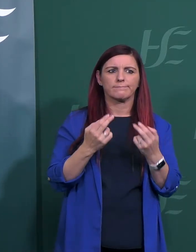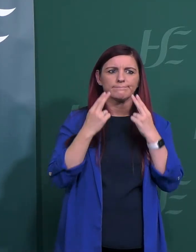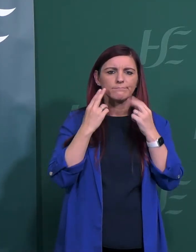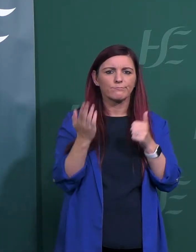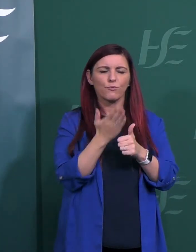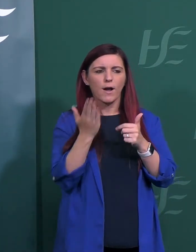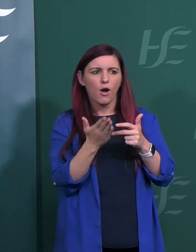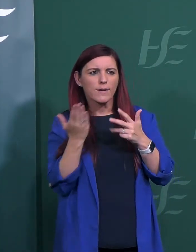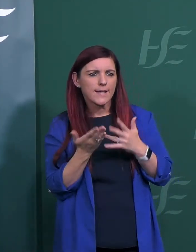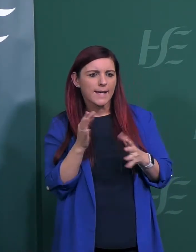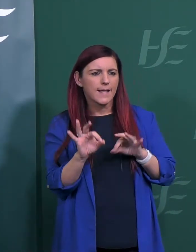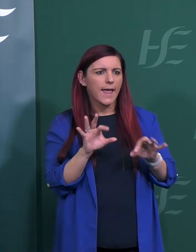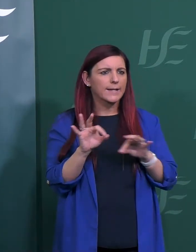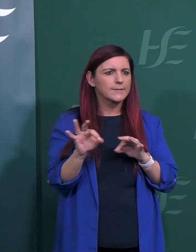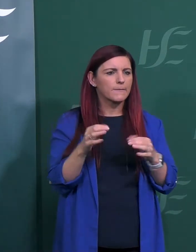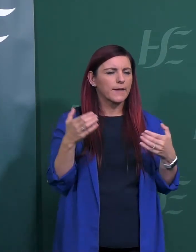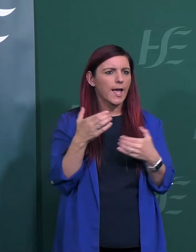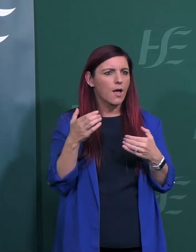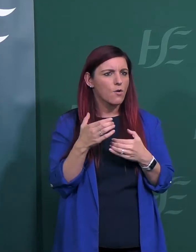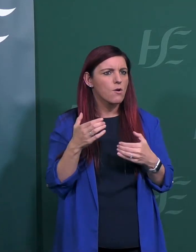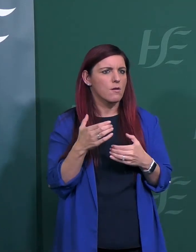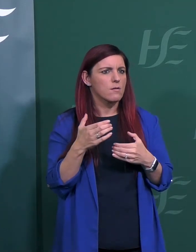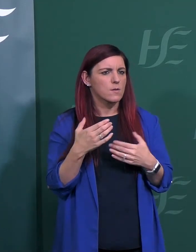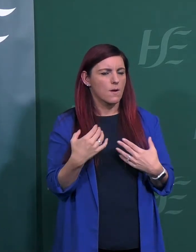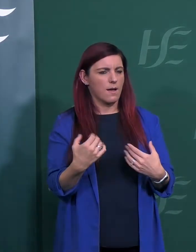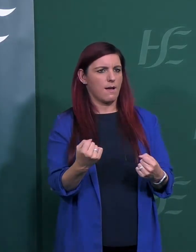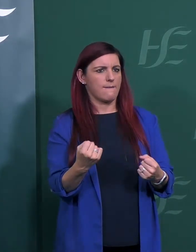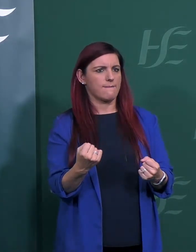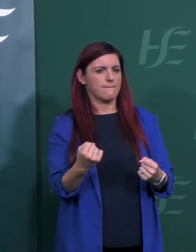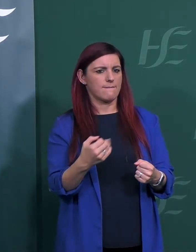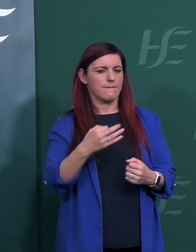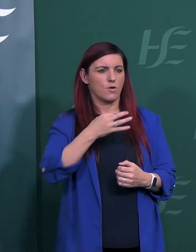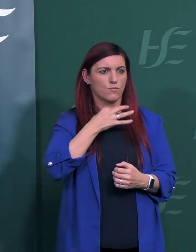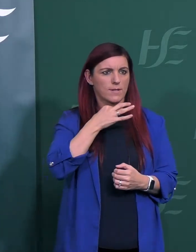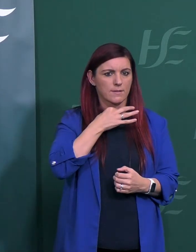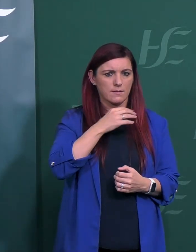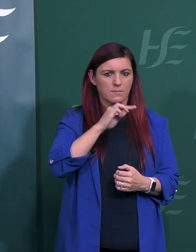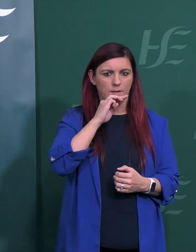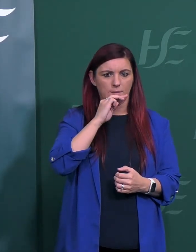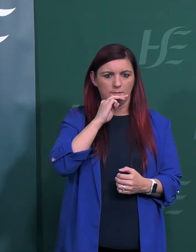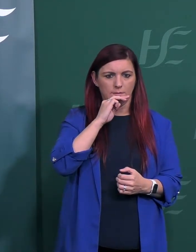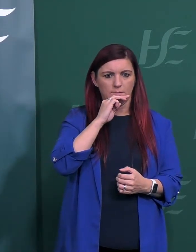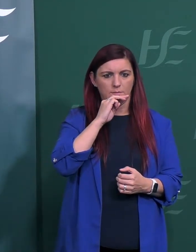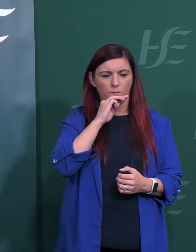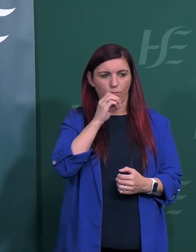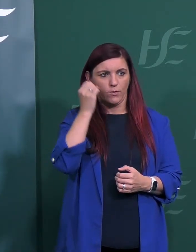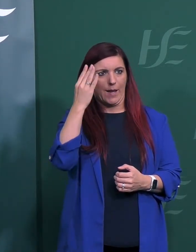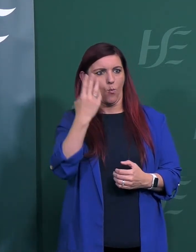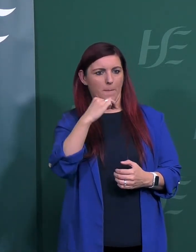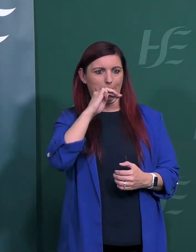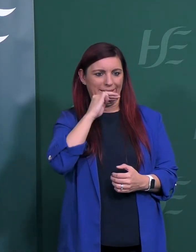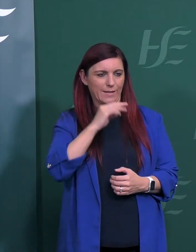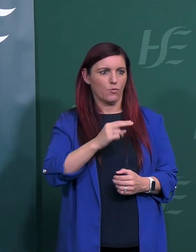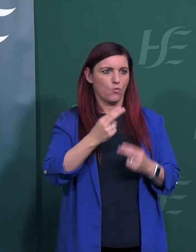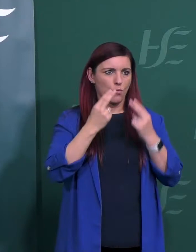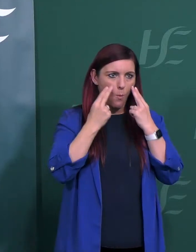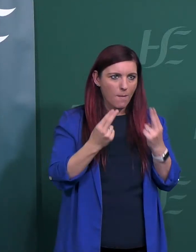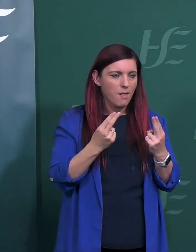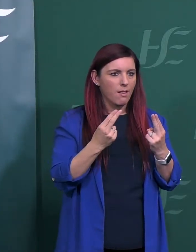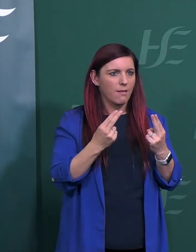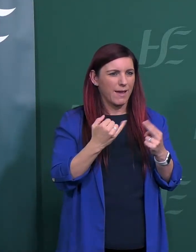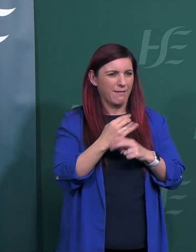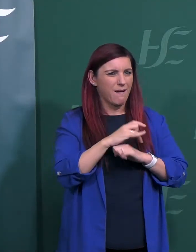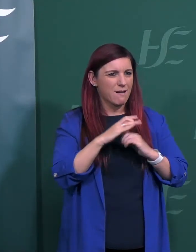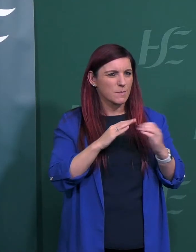prioritised elective care. So there is always a risk that we lose sight of what is normal. So as I mentioned